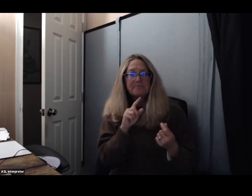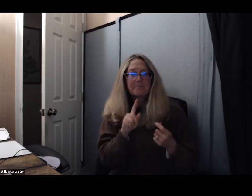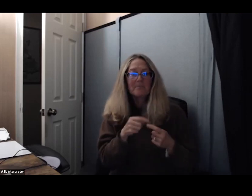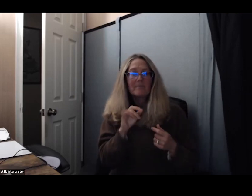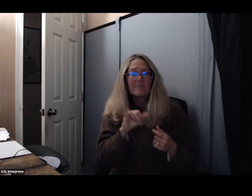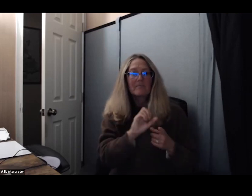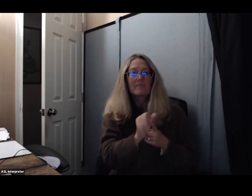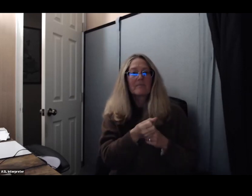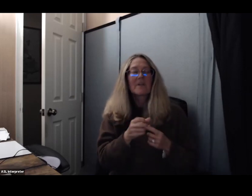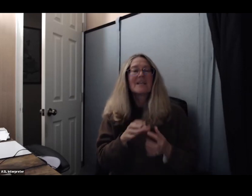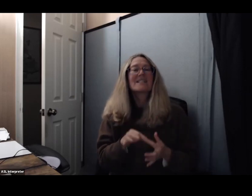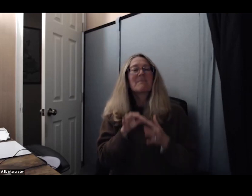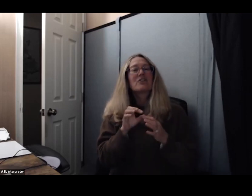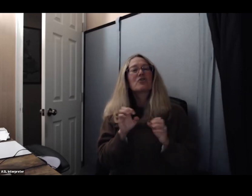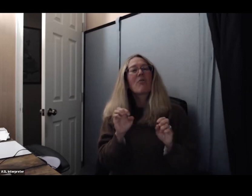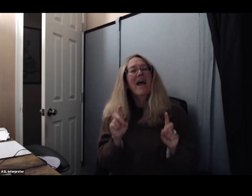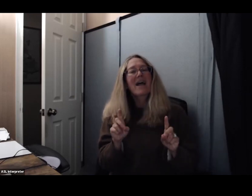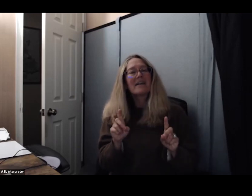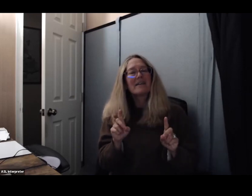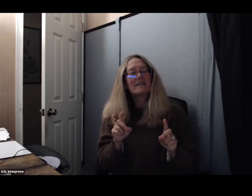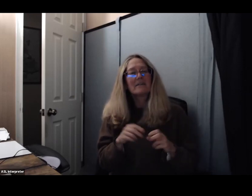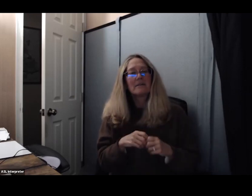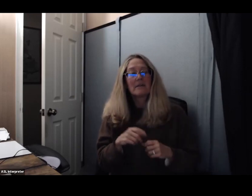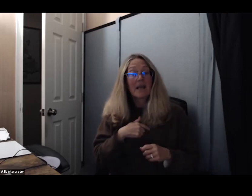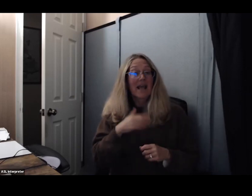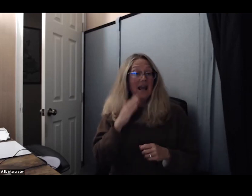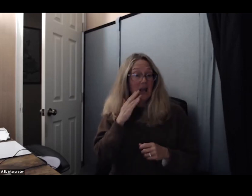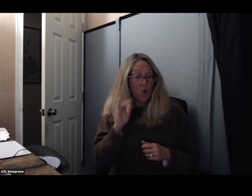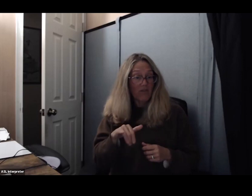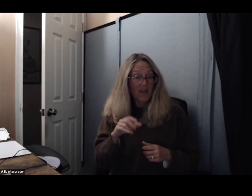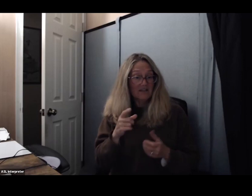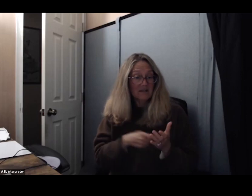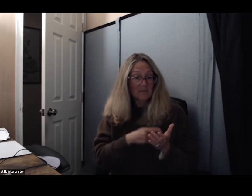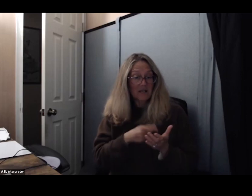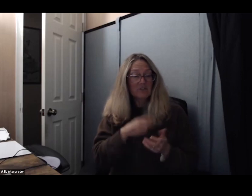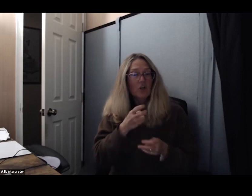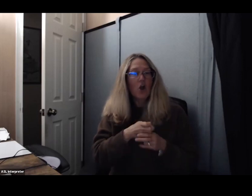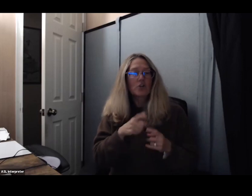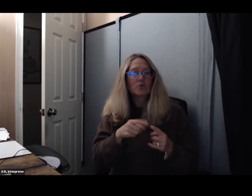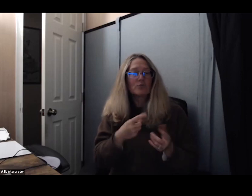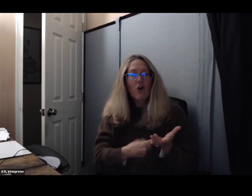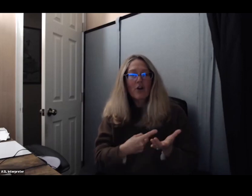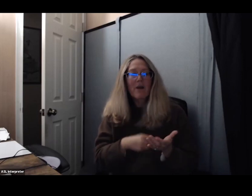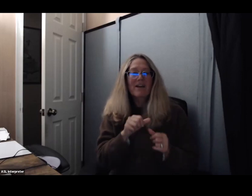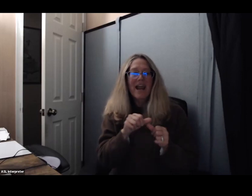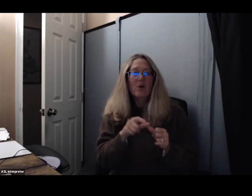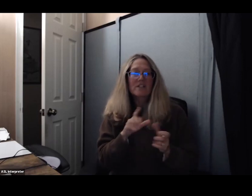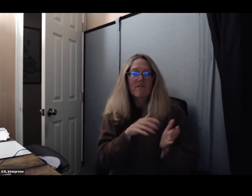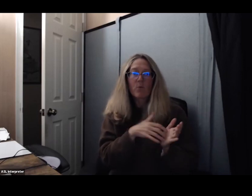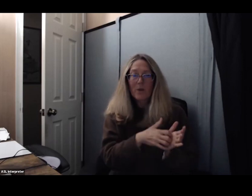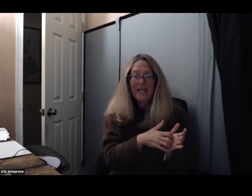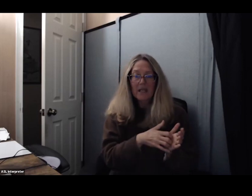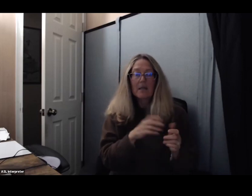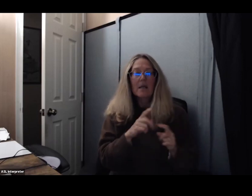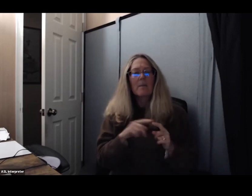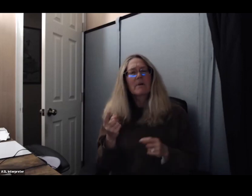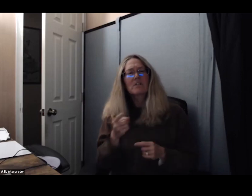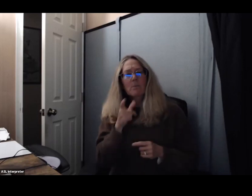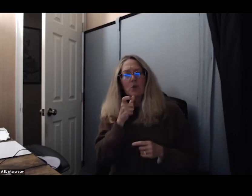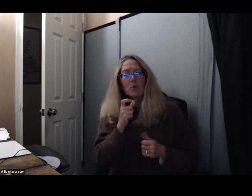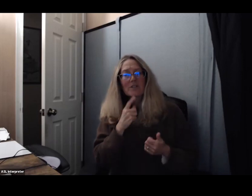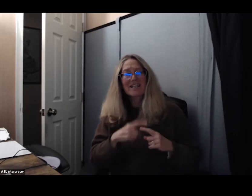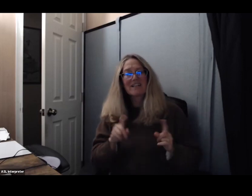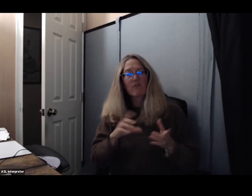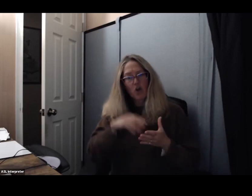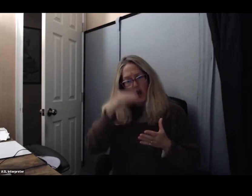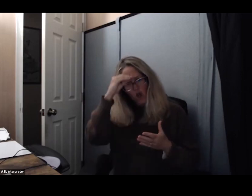the situation in special ed. And I know, sometimes it's hard to talk about areas that are our weakness, but as somebody who is a